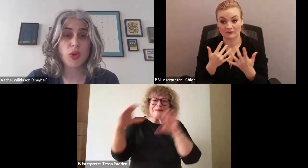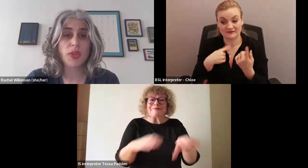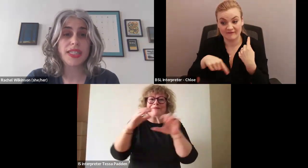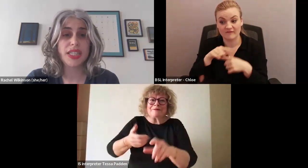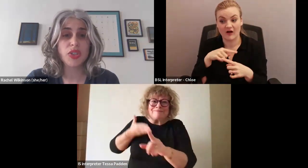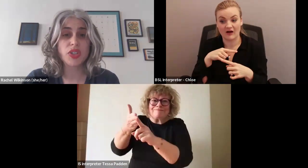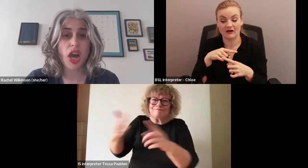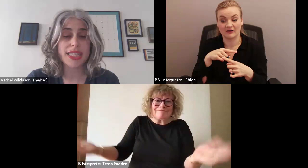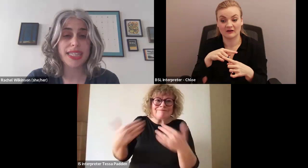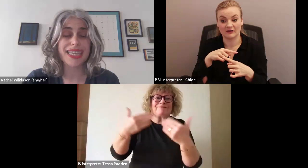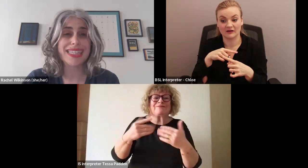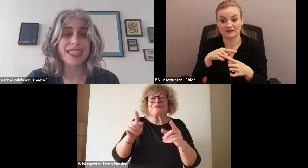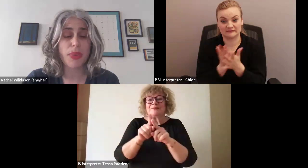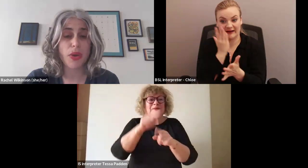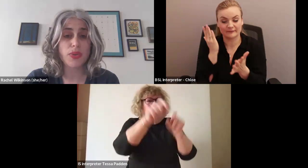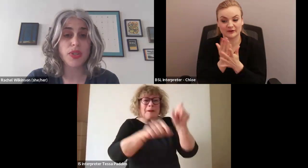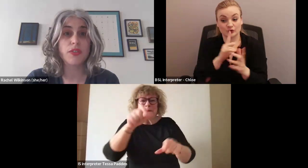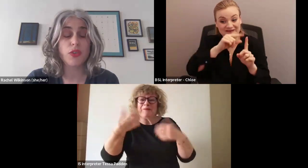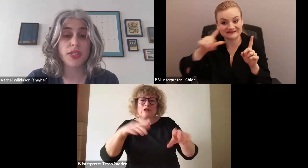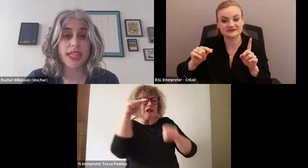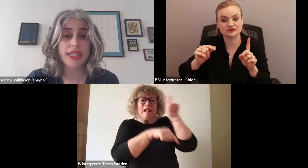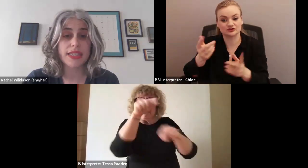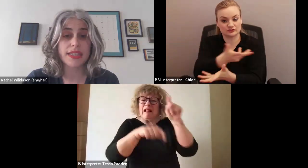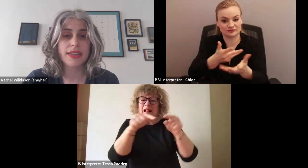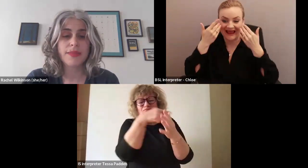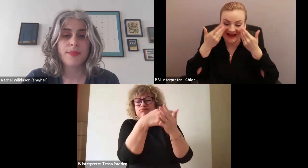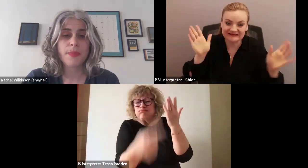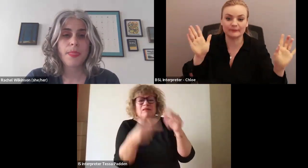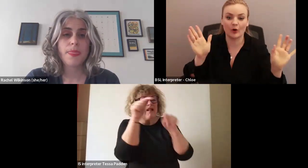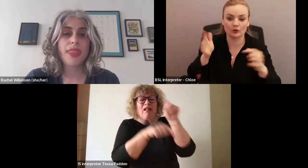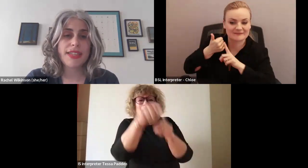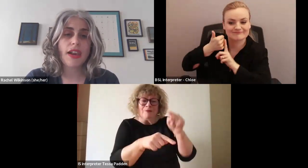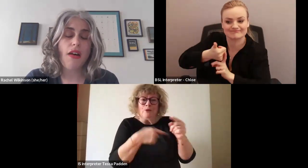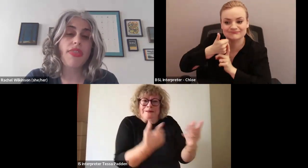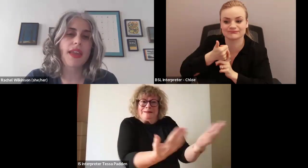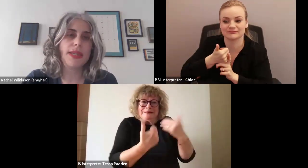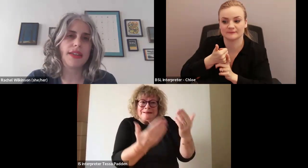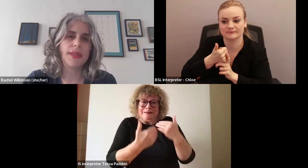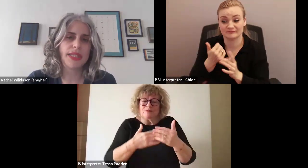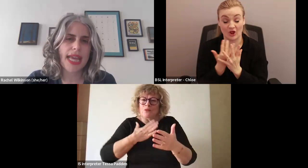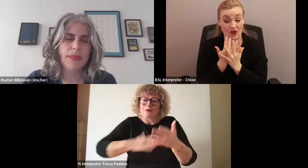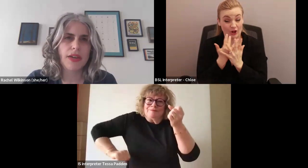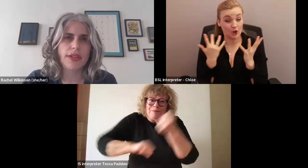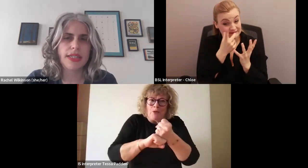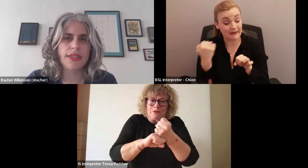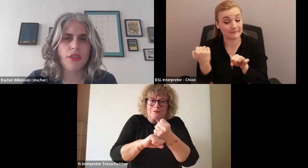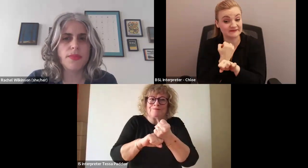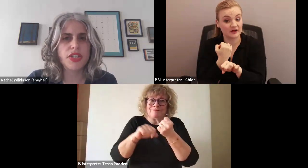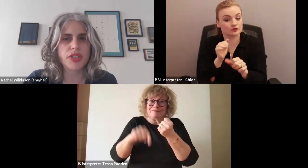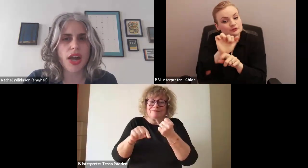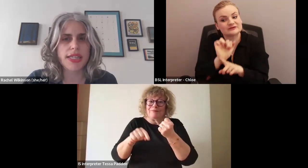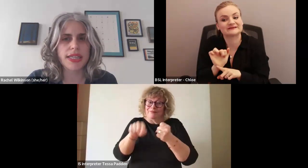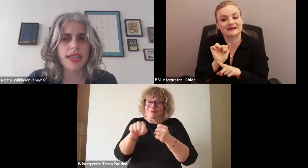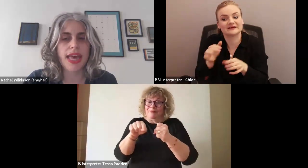to ensure that digital targeting is exposed and fought against. There is a lot that can be done to protect minorities